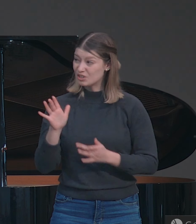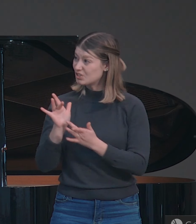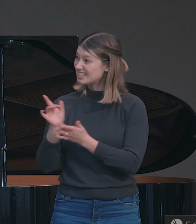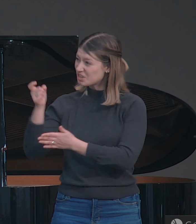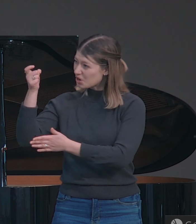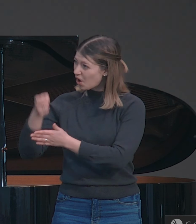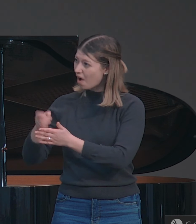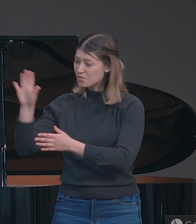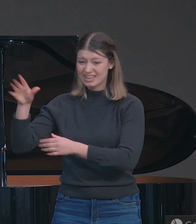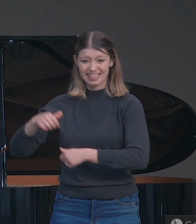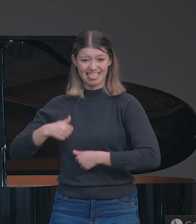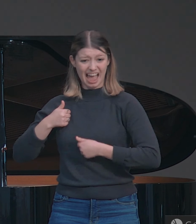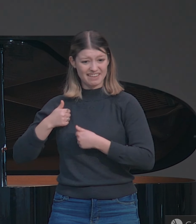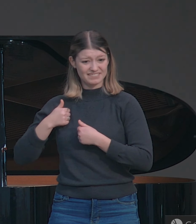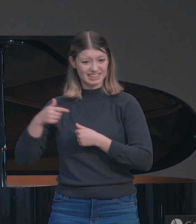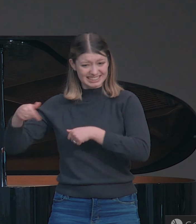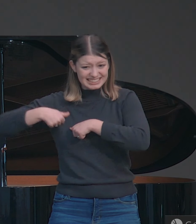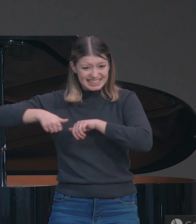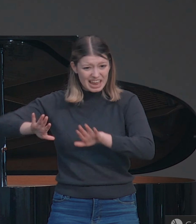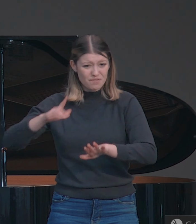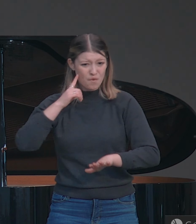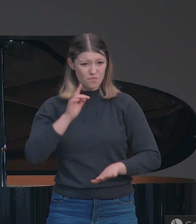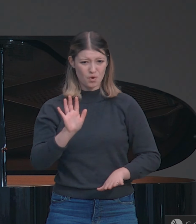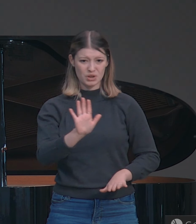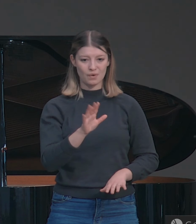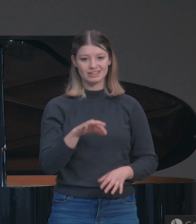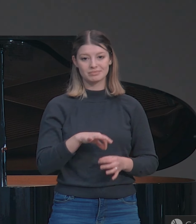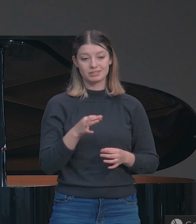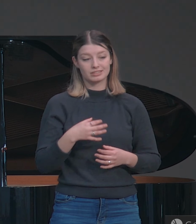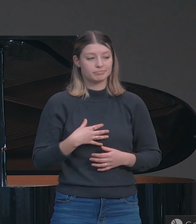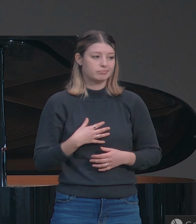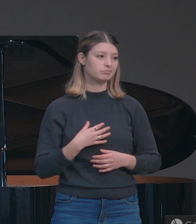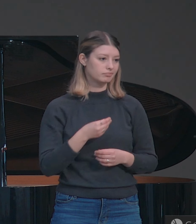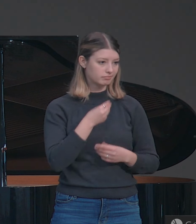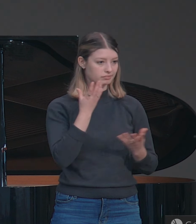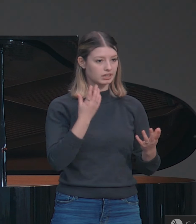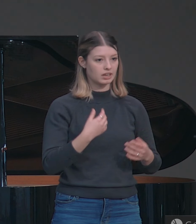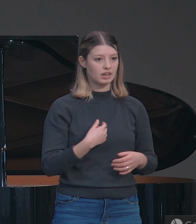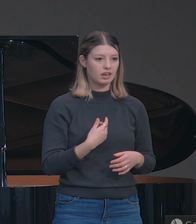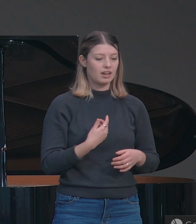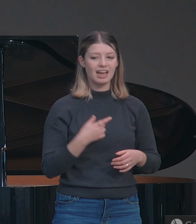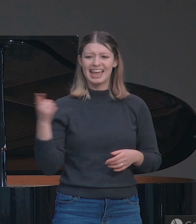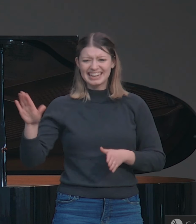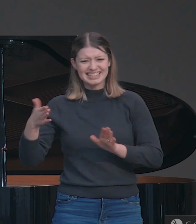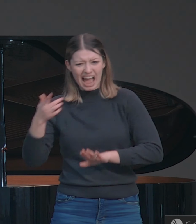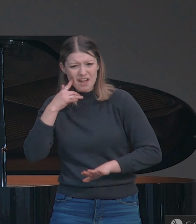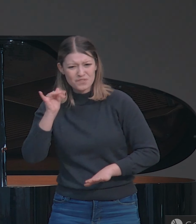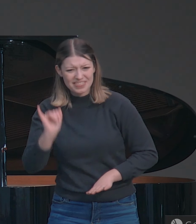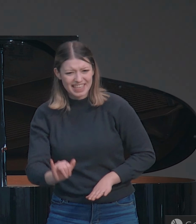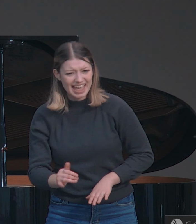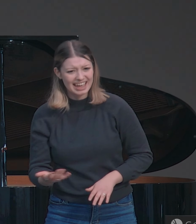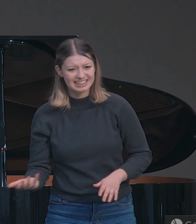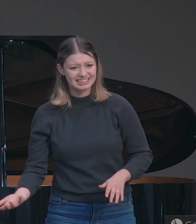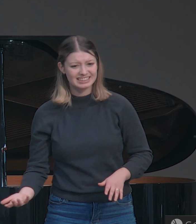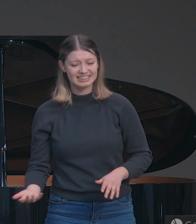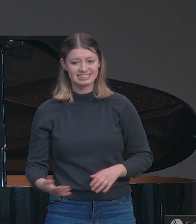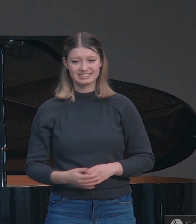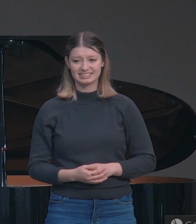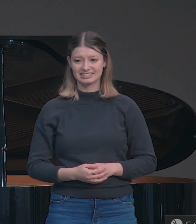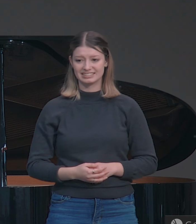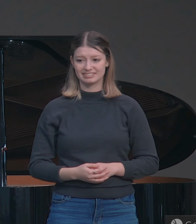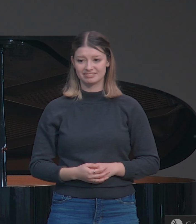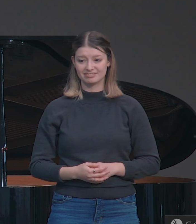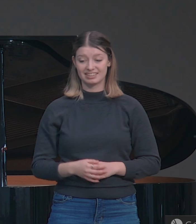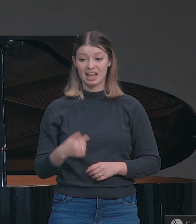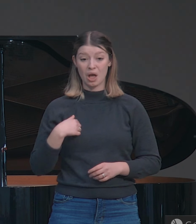He died for your indifference, my indifference. And that indifference is easy to